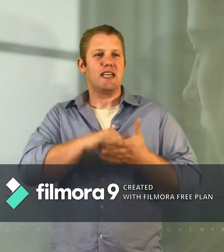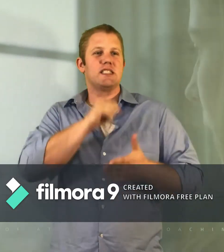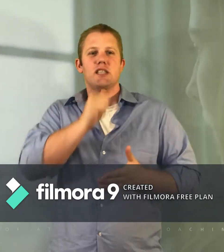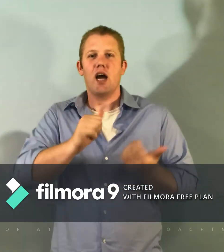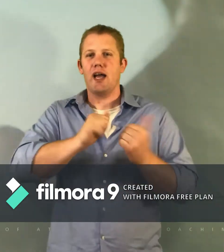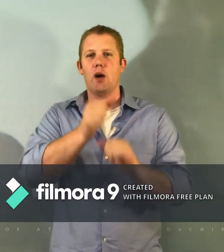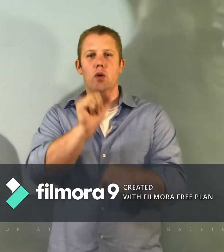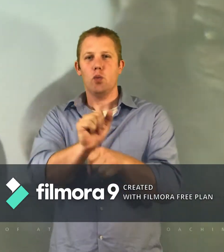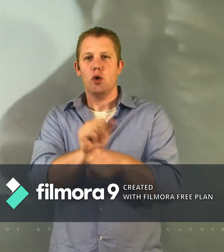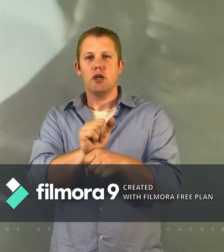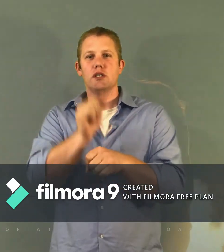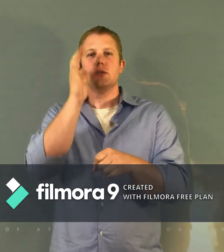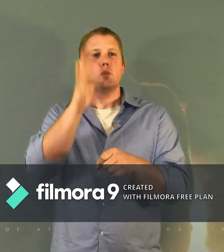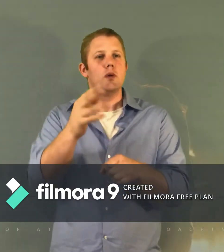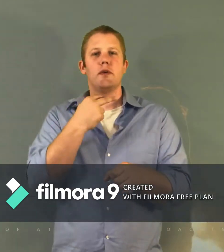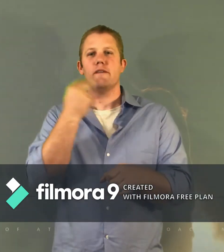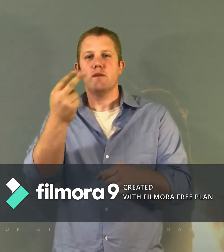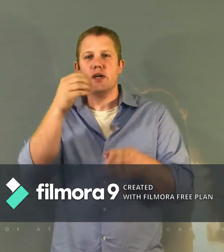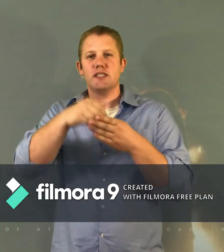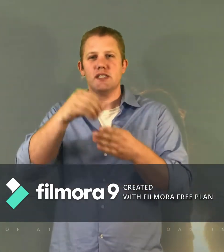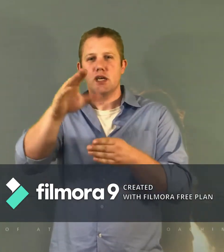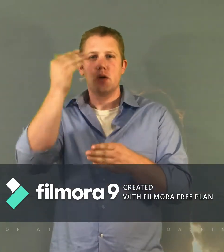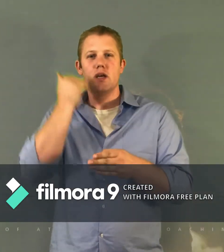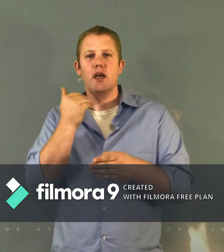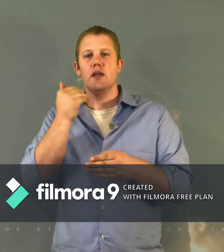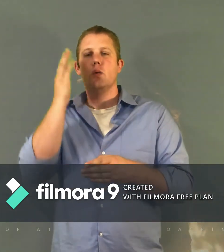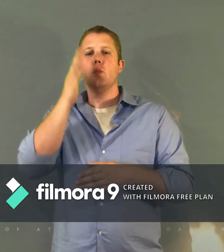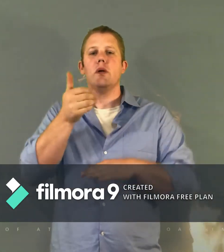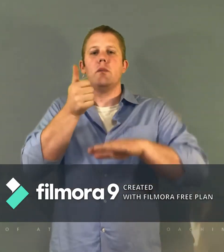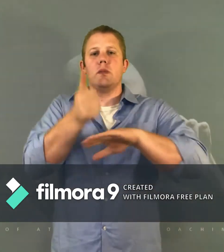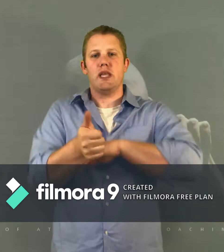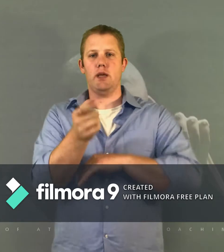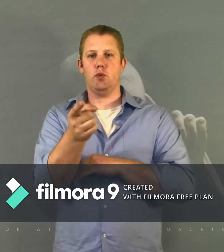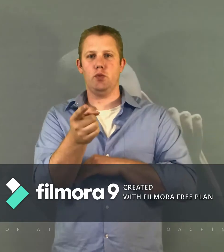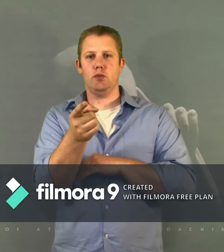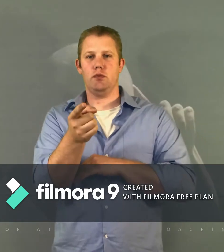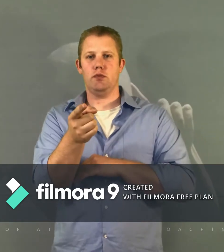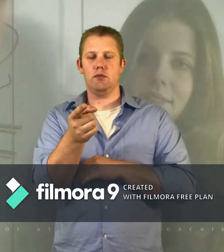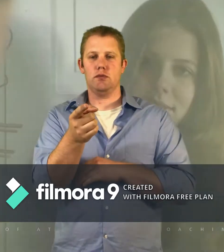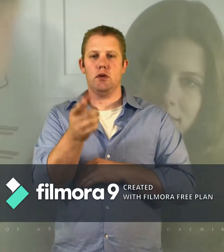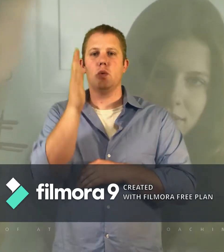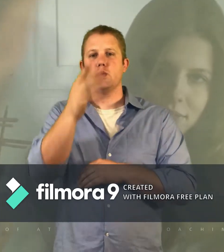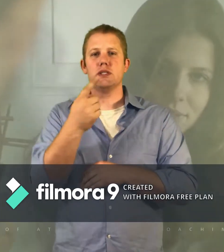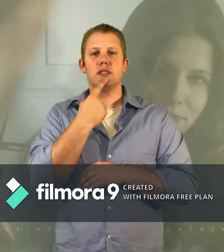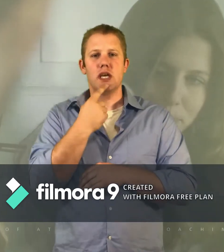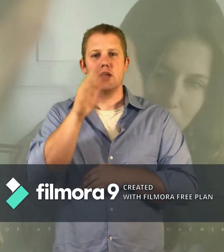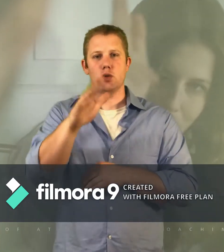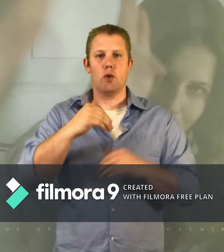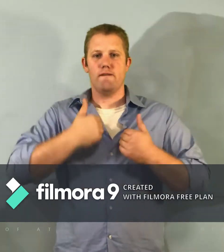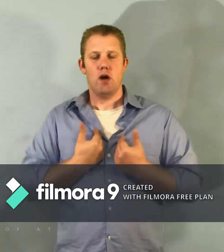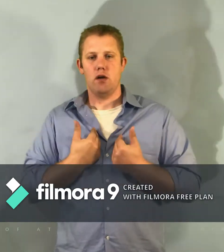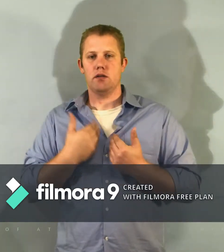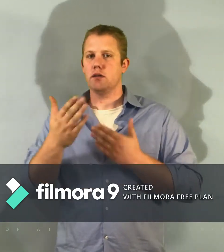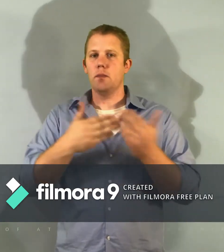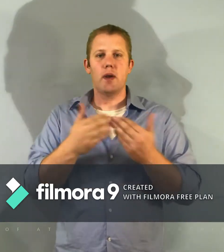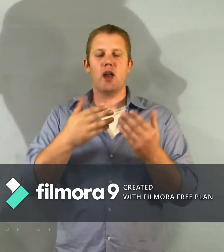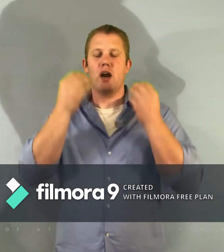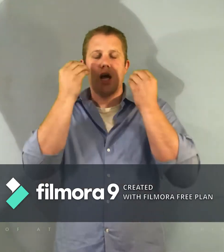truth is, that's just not the human experience. That's not the way that it works. There's going to be a voice inside your head and it's going to blame you. It's going to say that